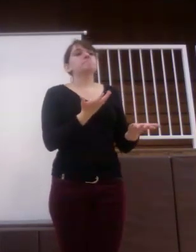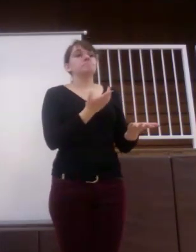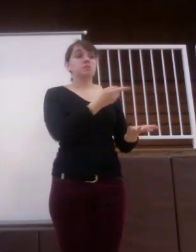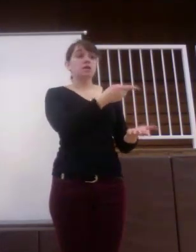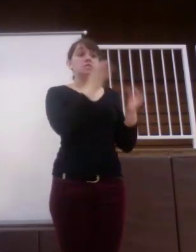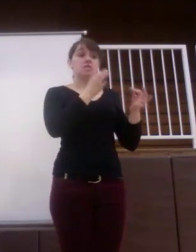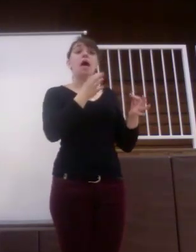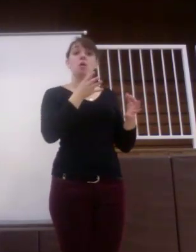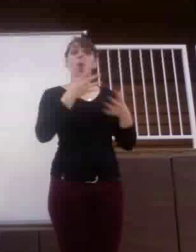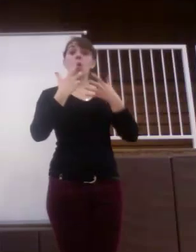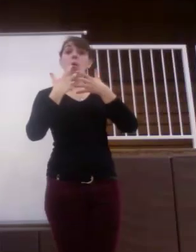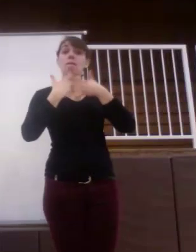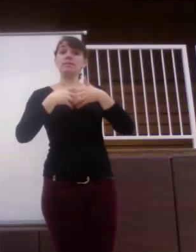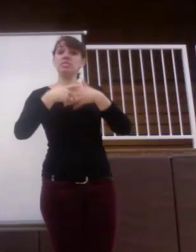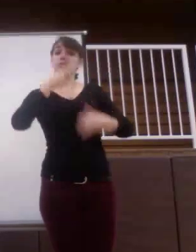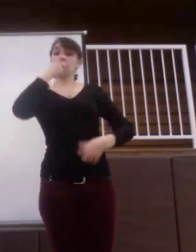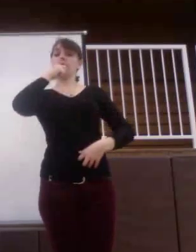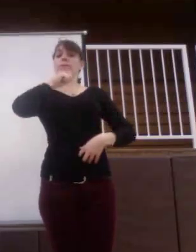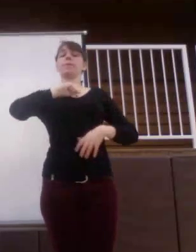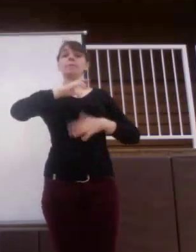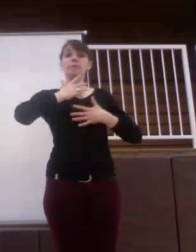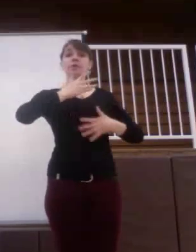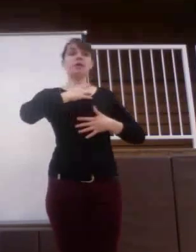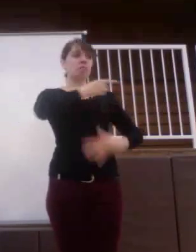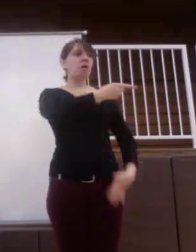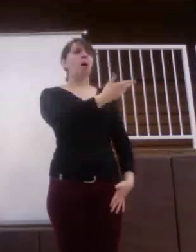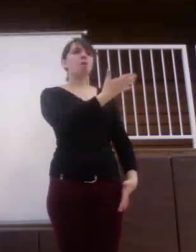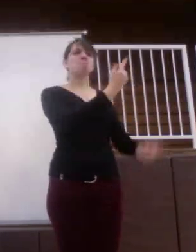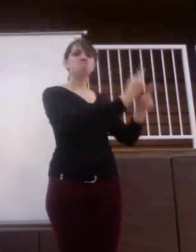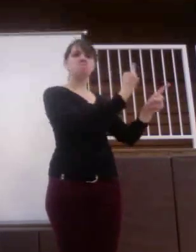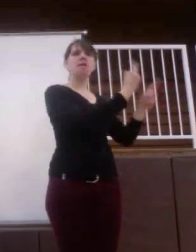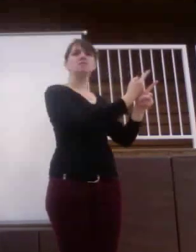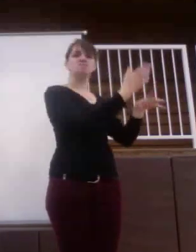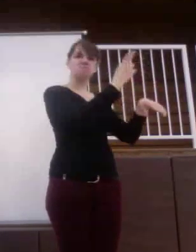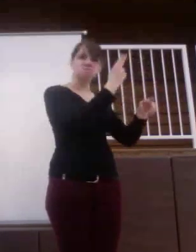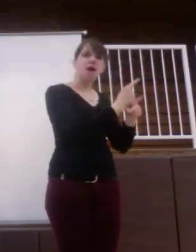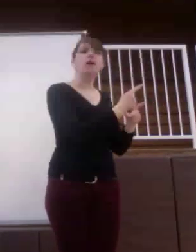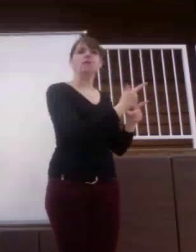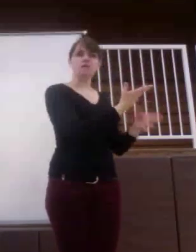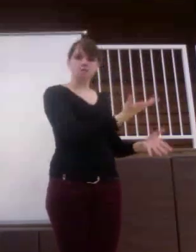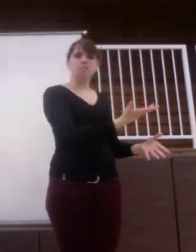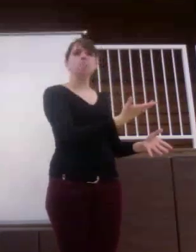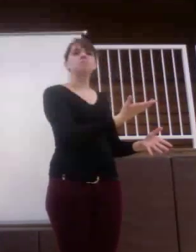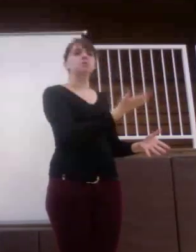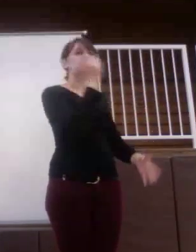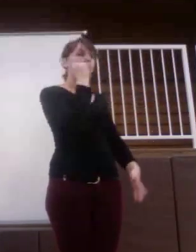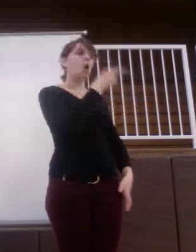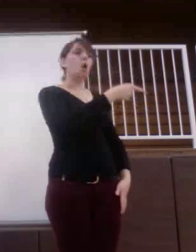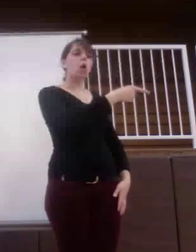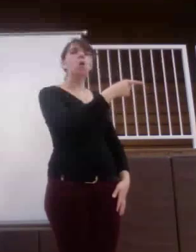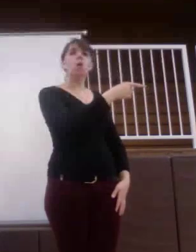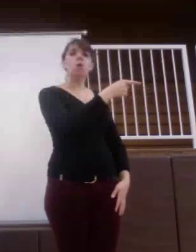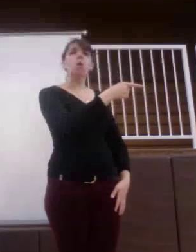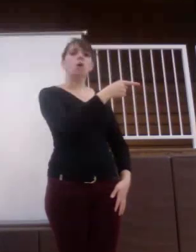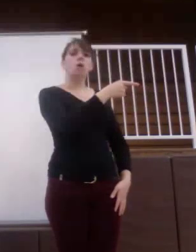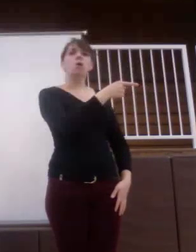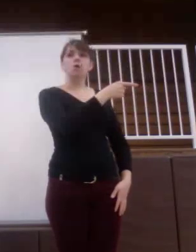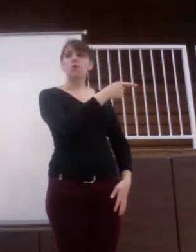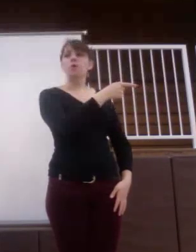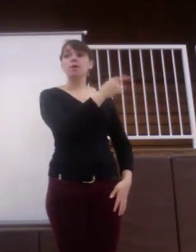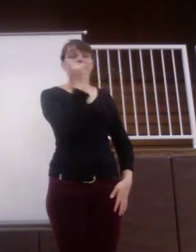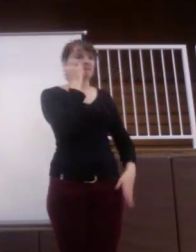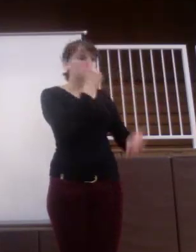Putting him on a ventilator is ordinary because you know that if you treat